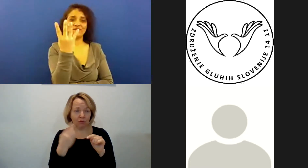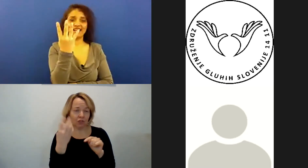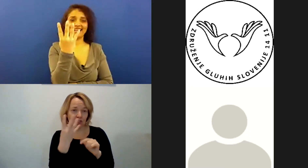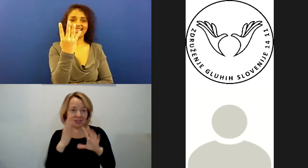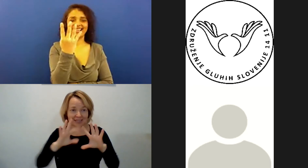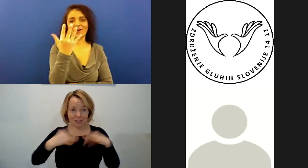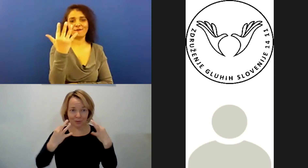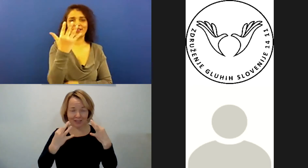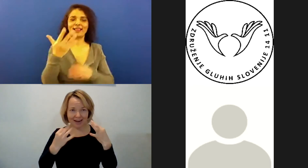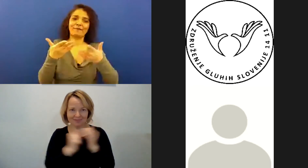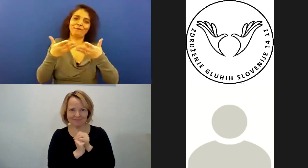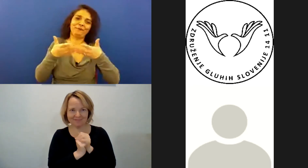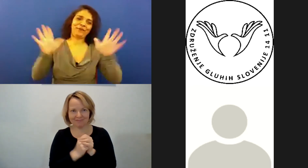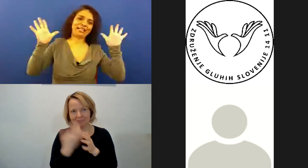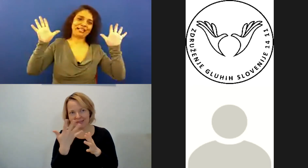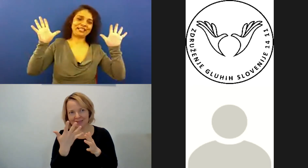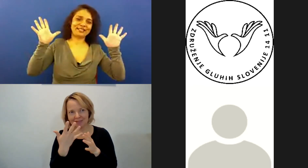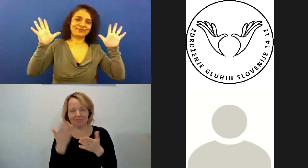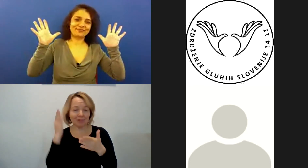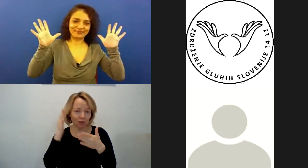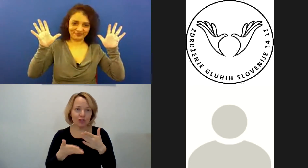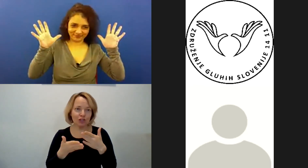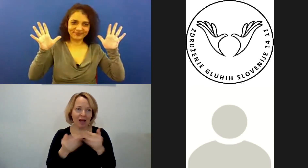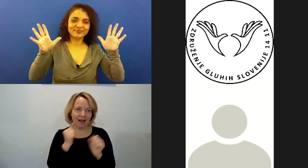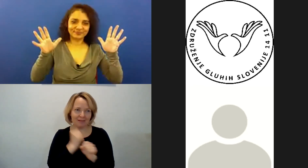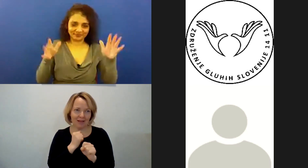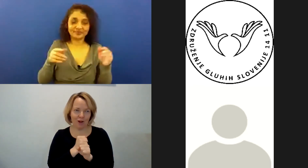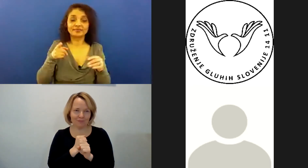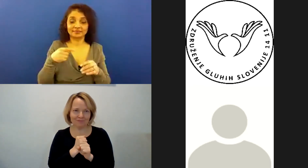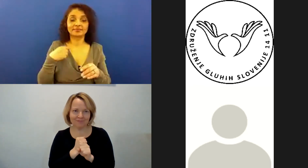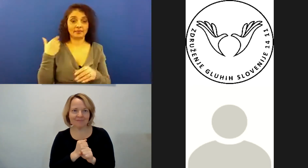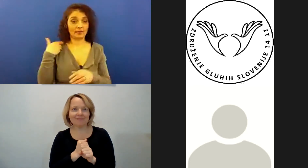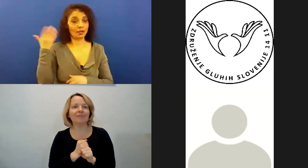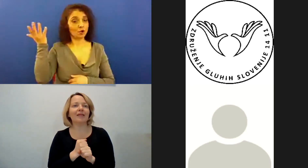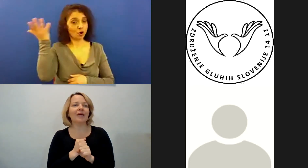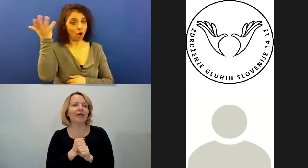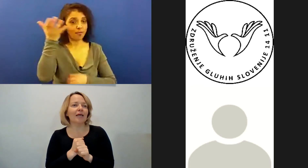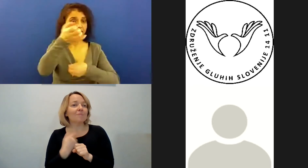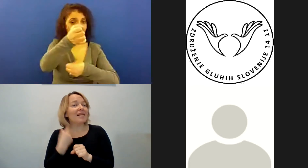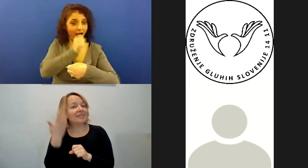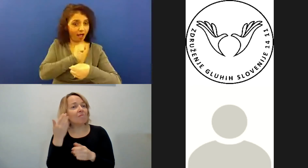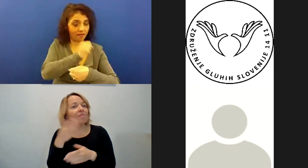from 11 in the evening till 4 or 5 in the morning, and then my job will be done.